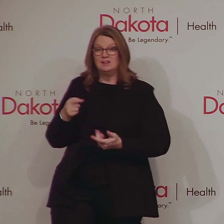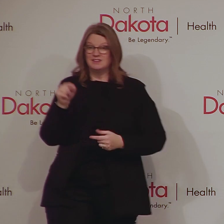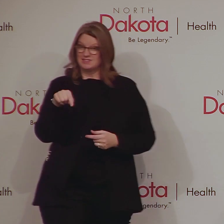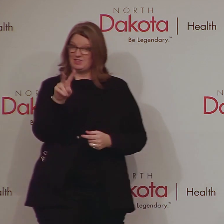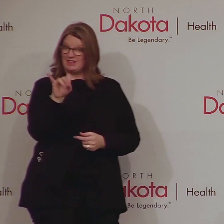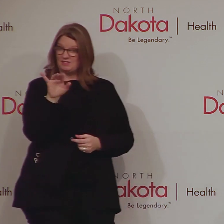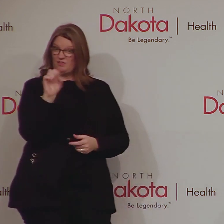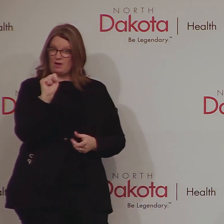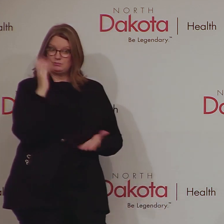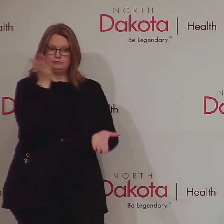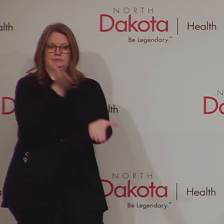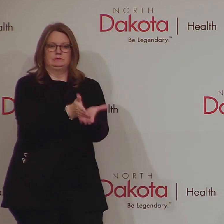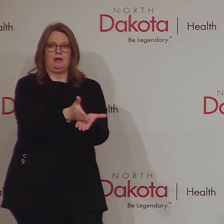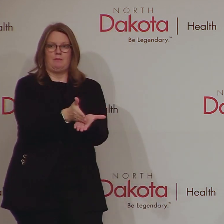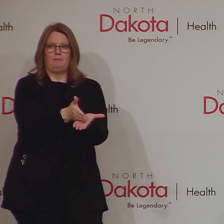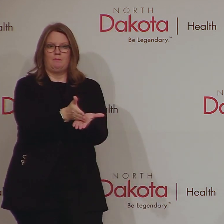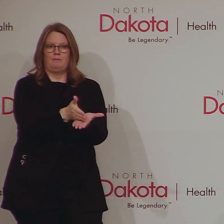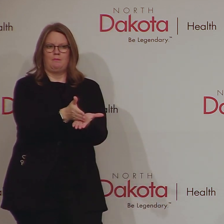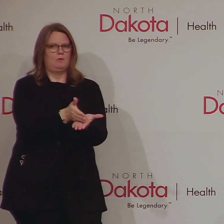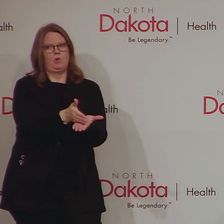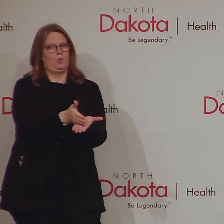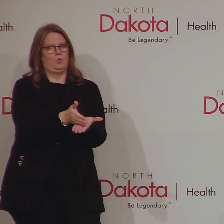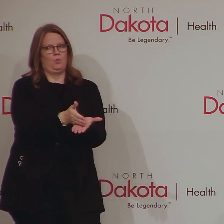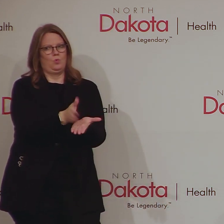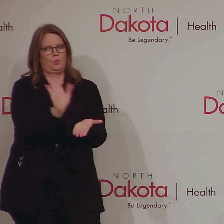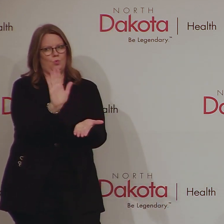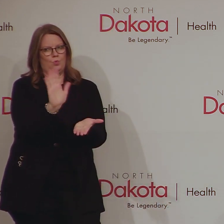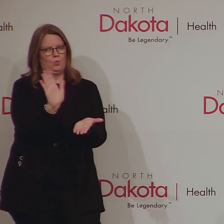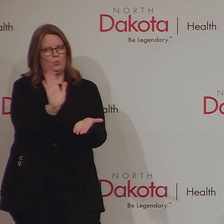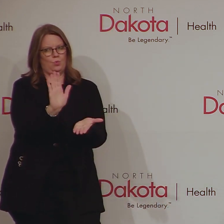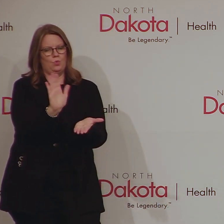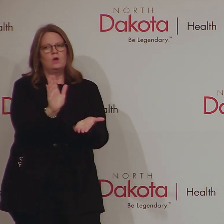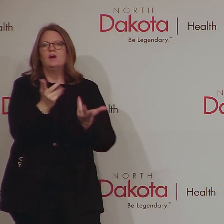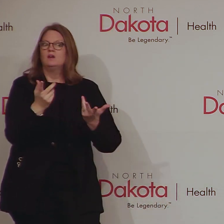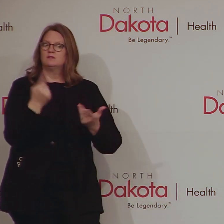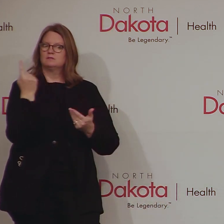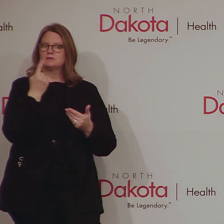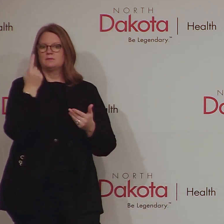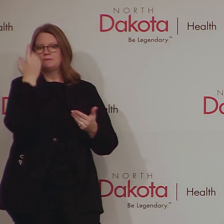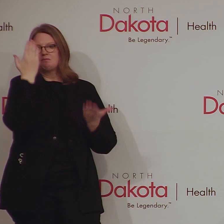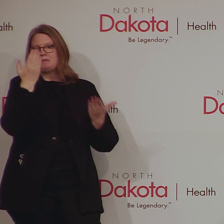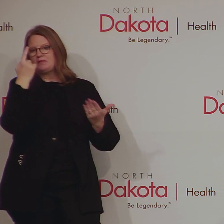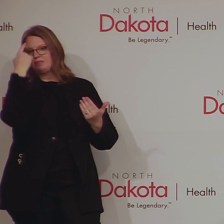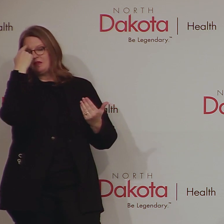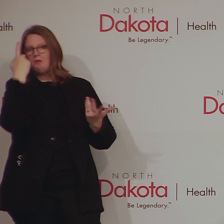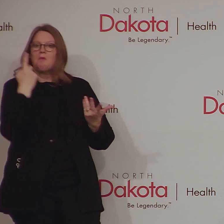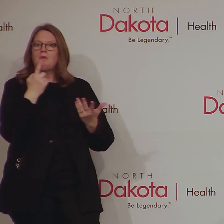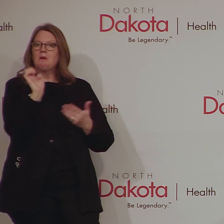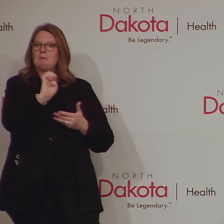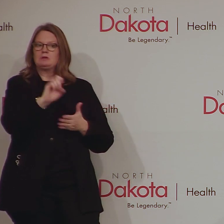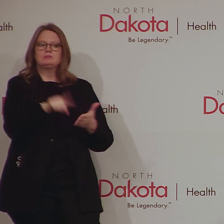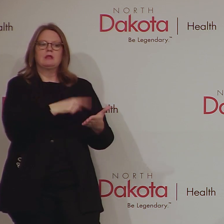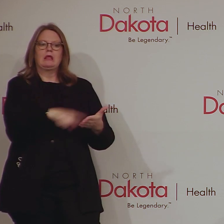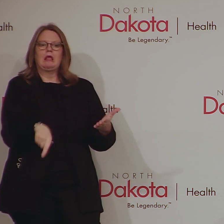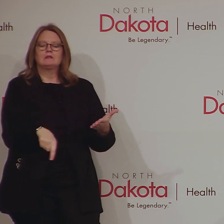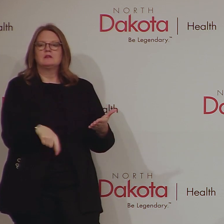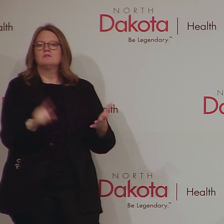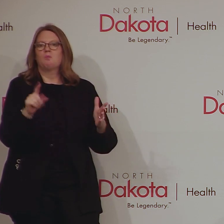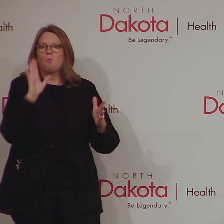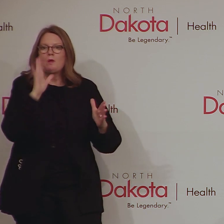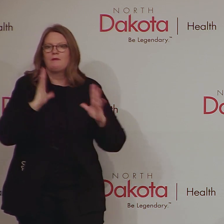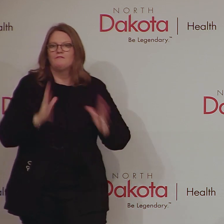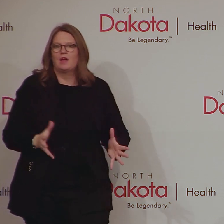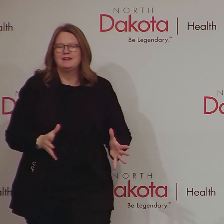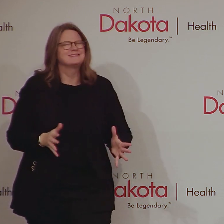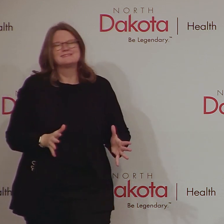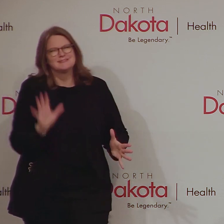to let up because someone may want to cancel the emergency, thinking that that might help us get back to normal. The way we get back to normal is